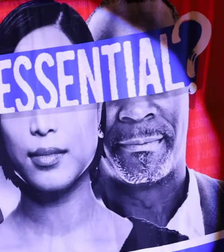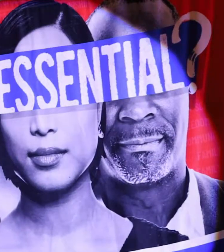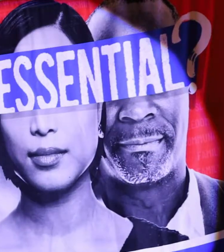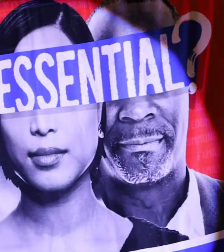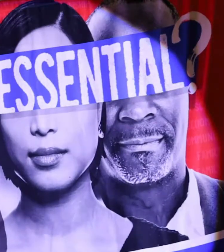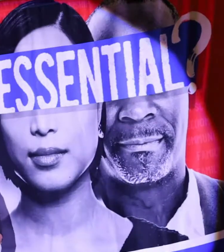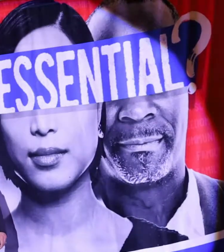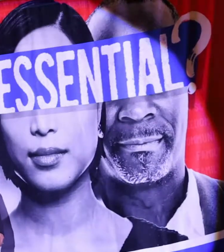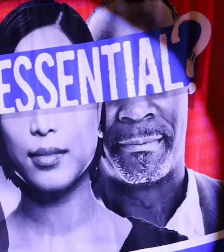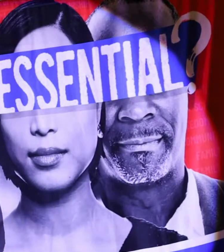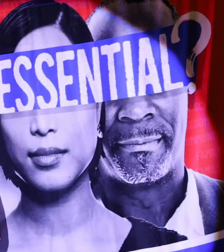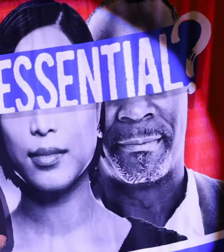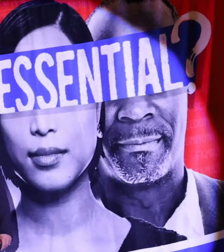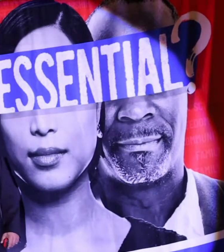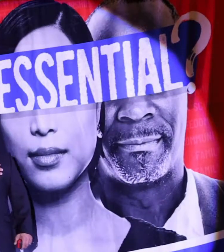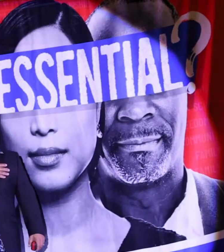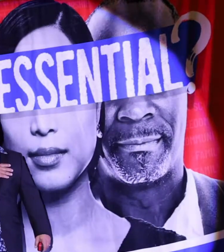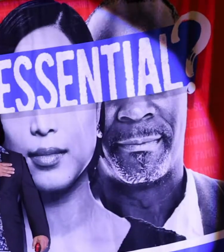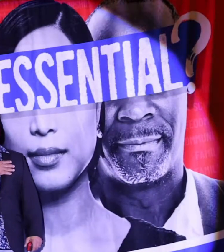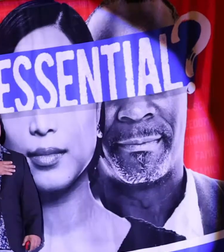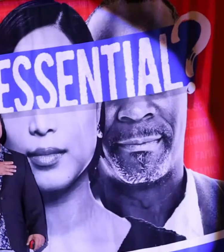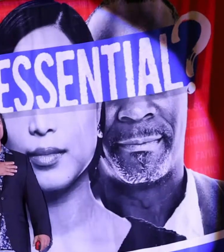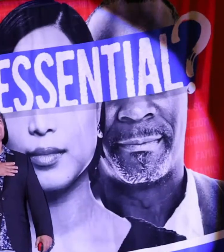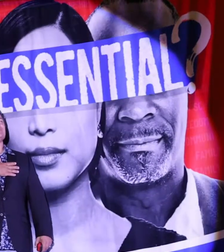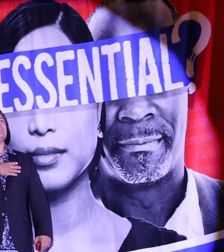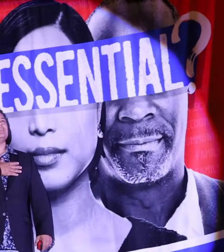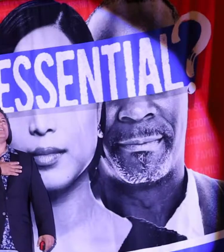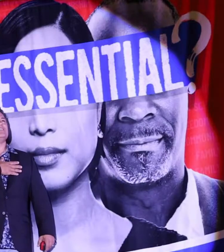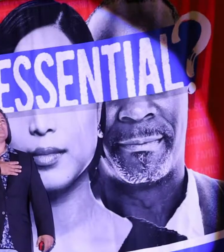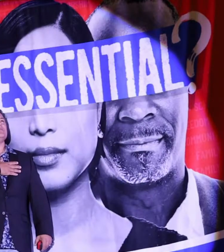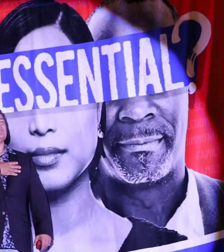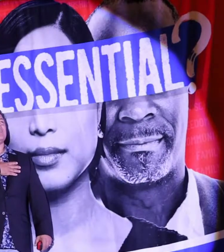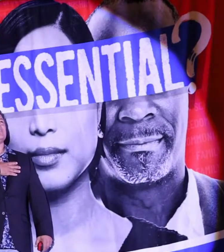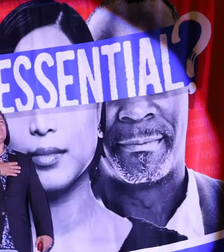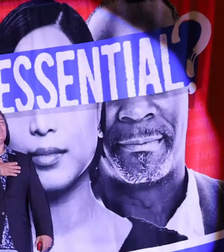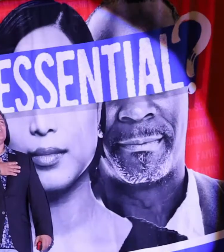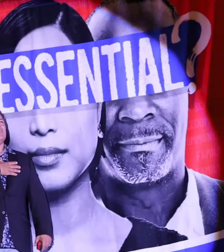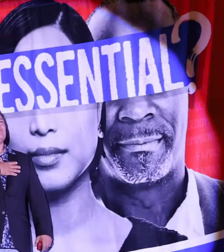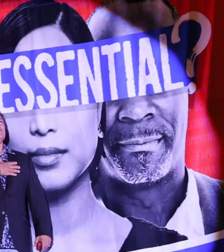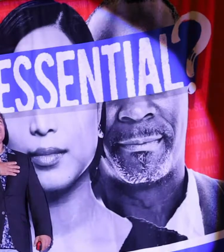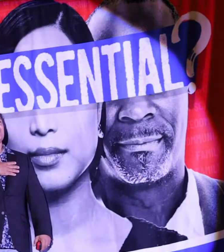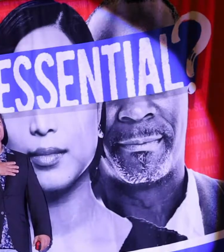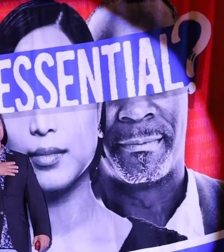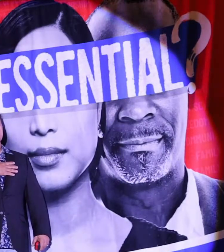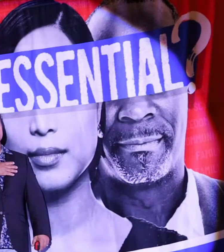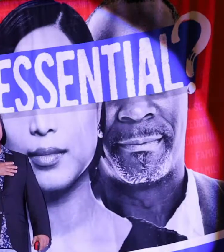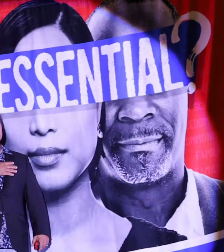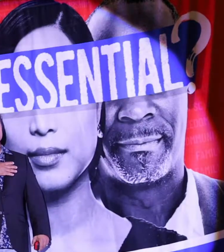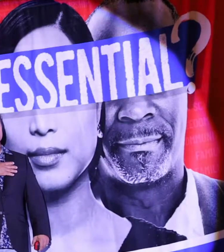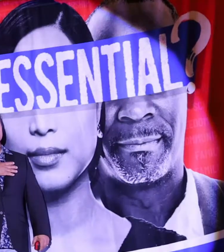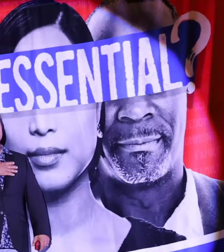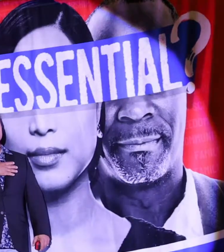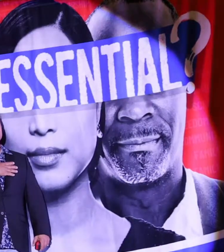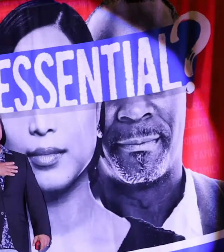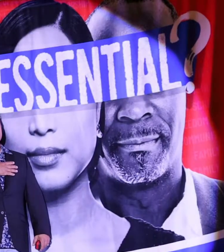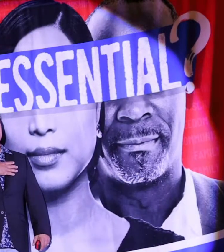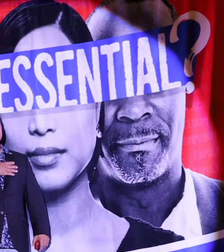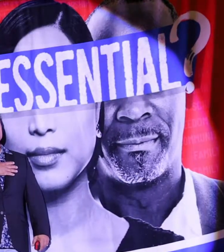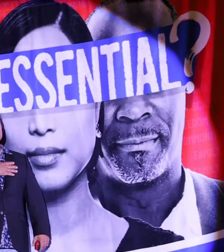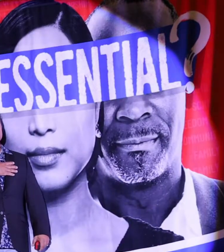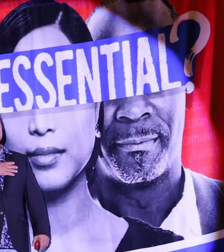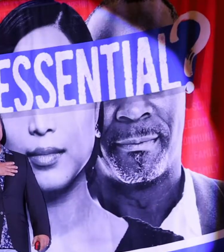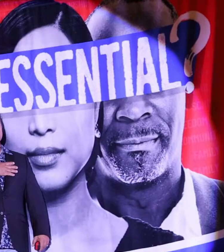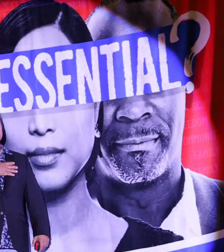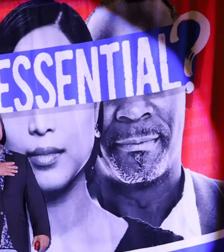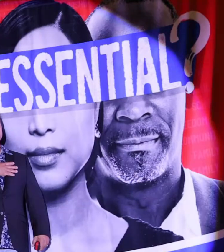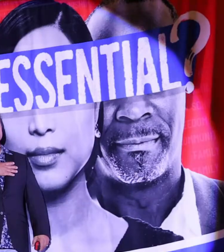As we say the Pledge of Allegiance, I pledge allegiance to the flag of the United States of America and